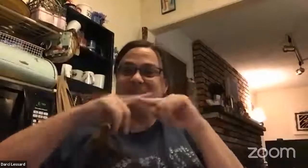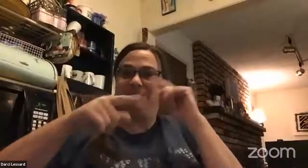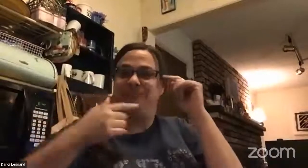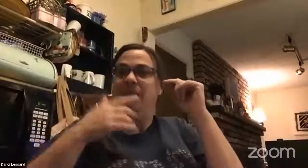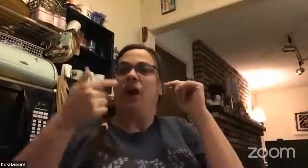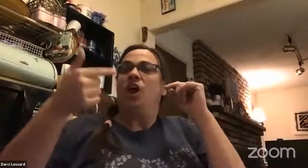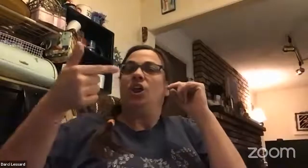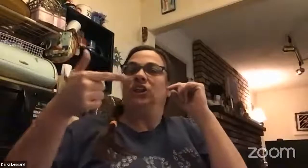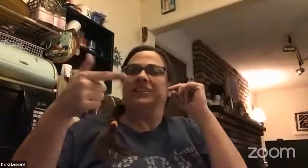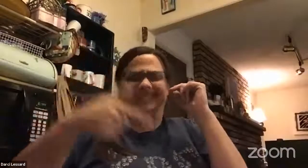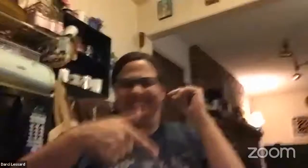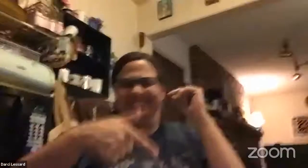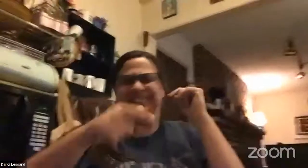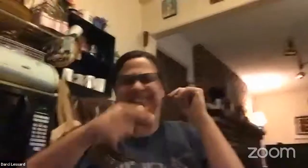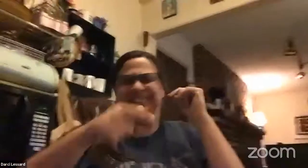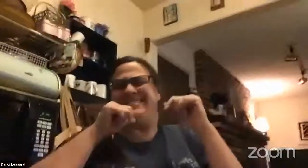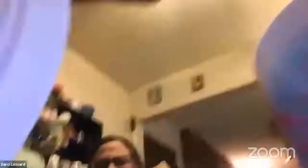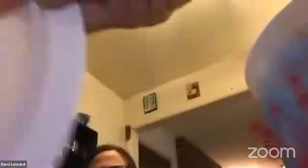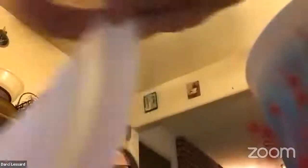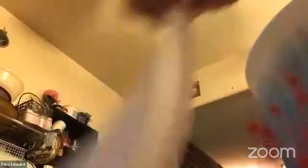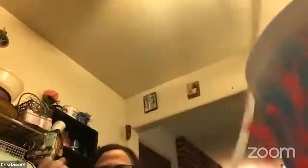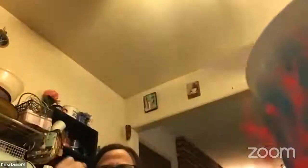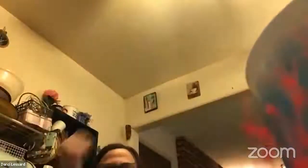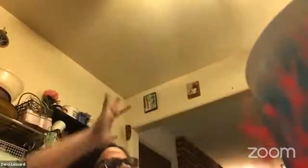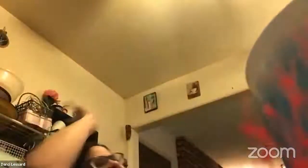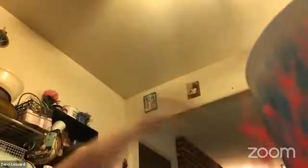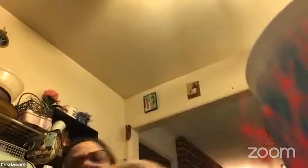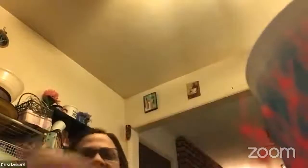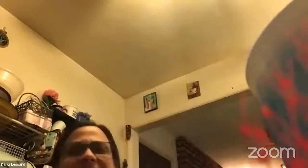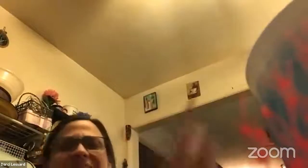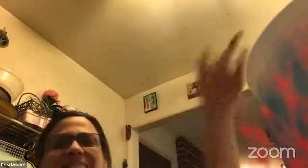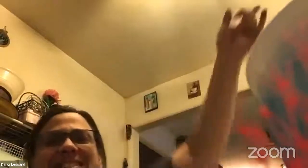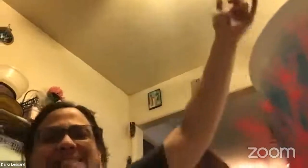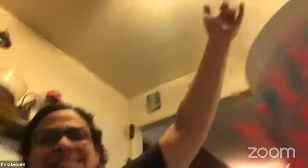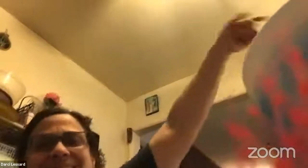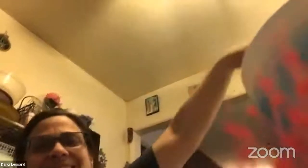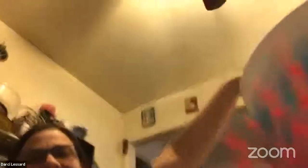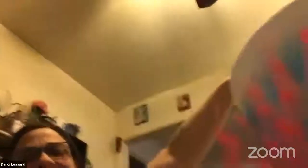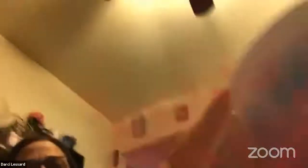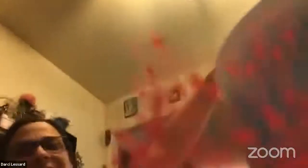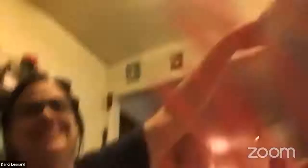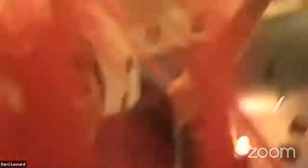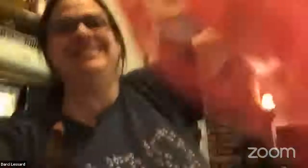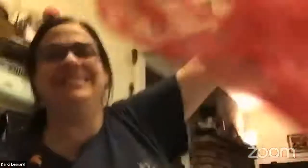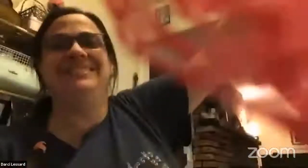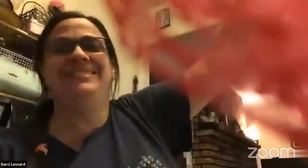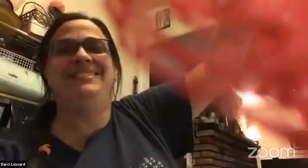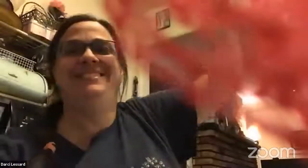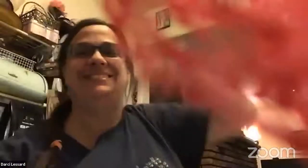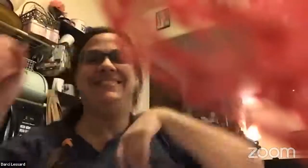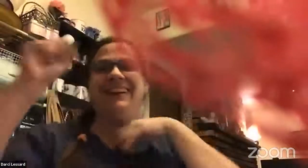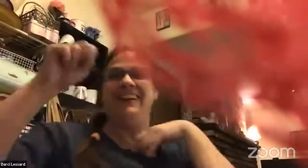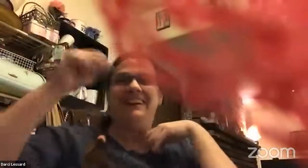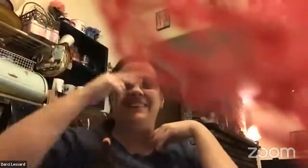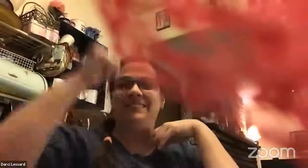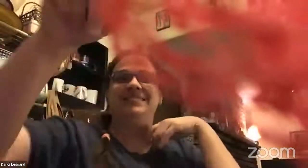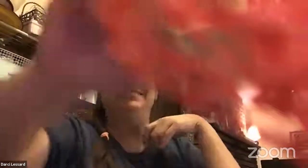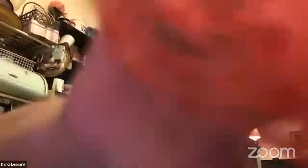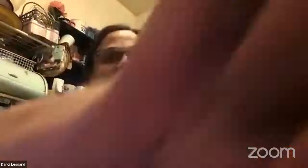I'm not sure what happened, but we have a glue. Okay. Jane, what are you doing? Give me that. Okay, now you've decorated